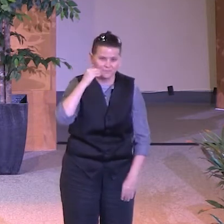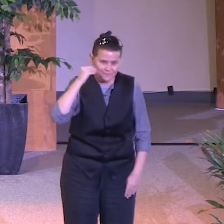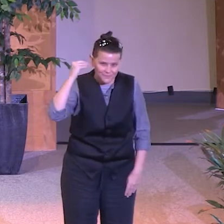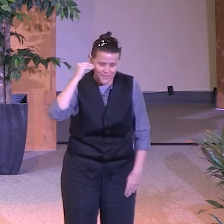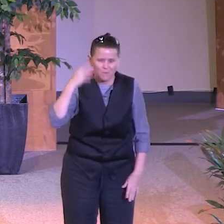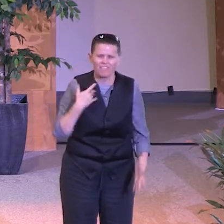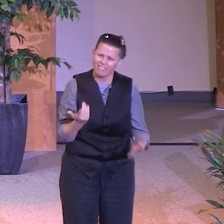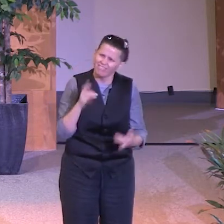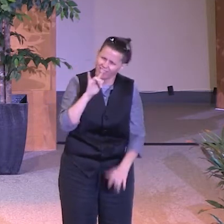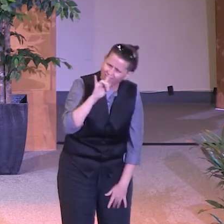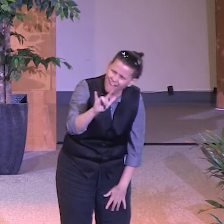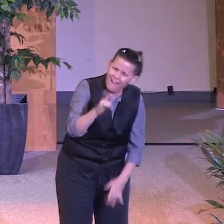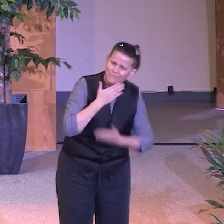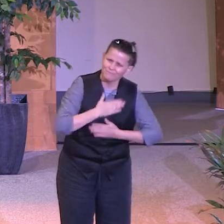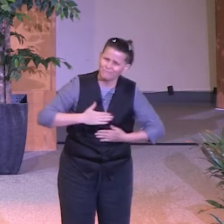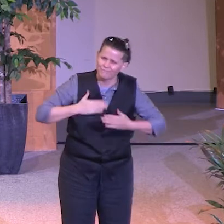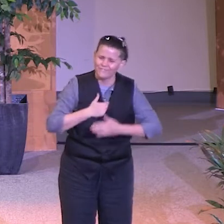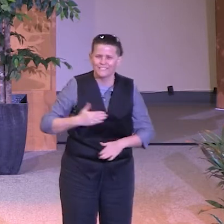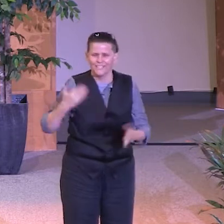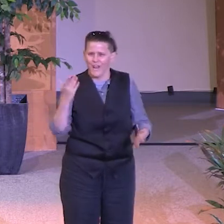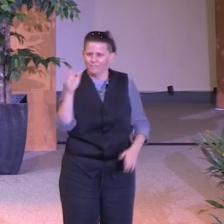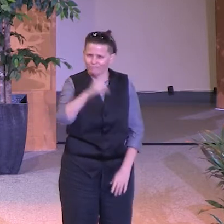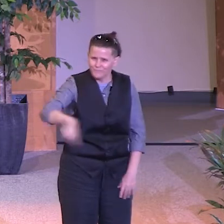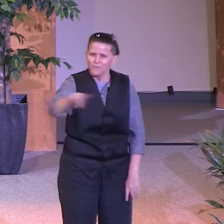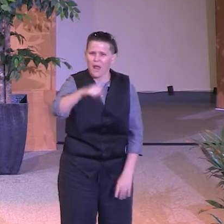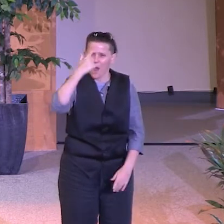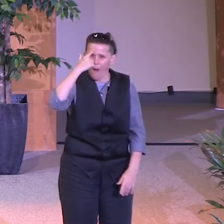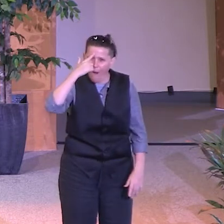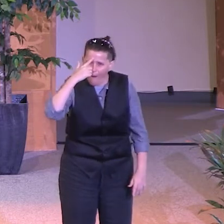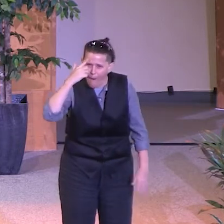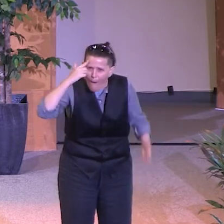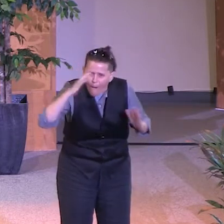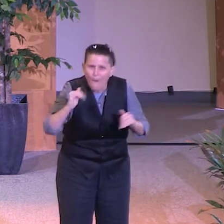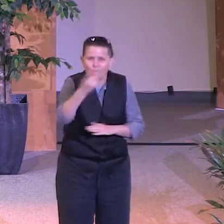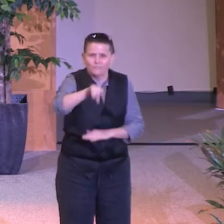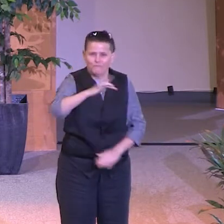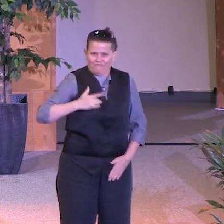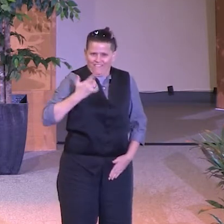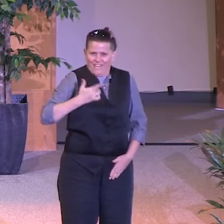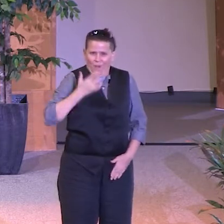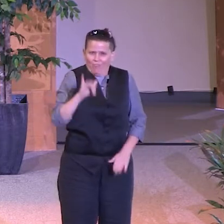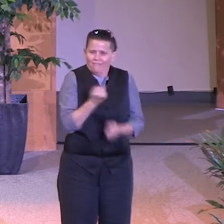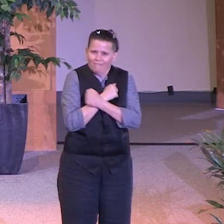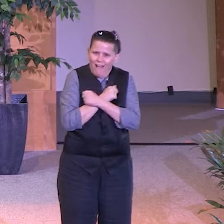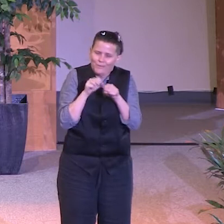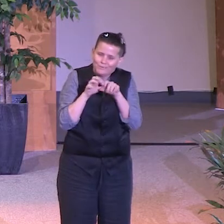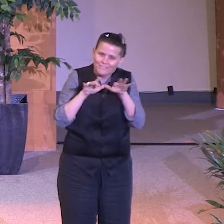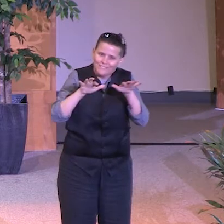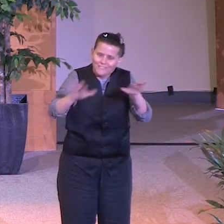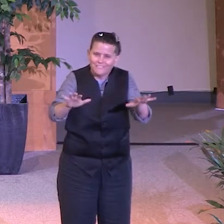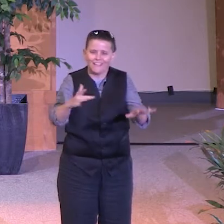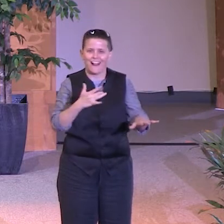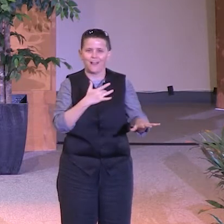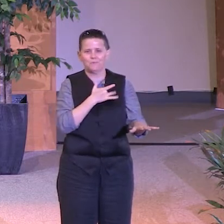appreciate you, and I hope that you can feel the love just beaming out to you in your home. Sit back, grab your